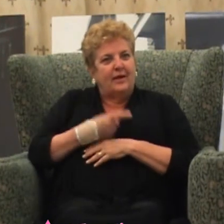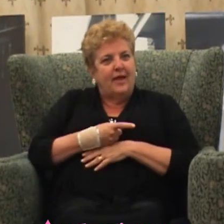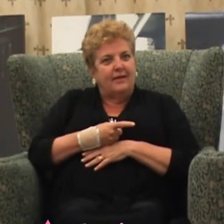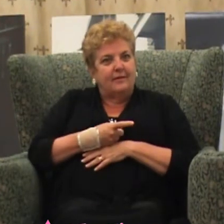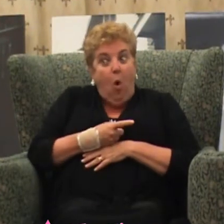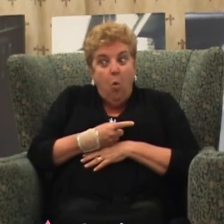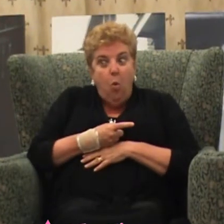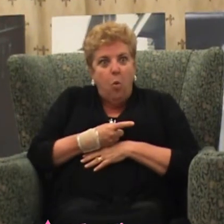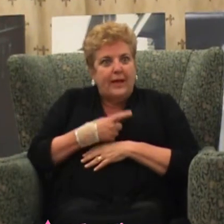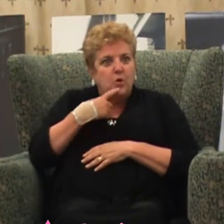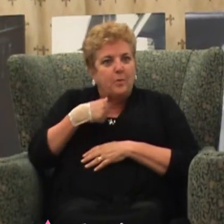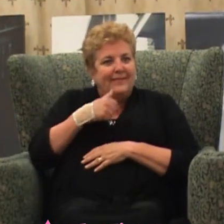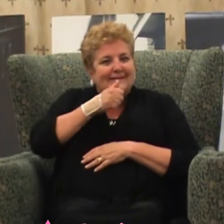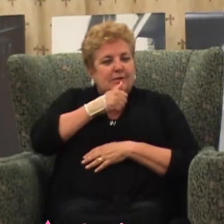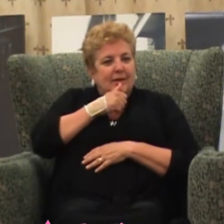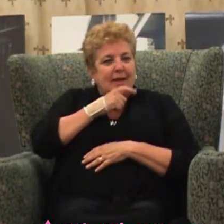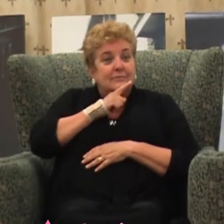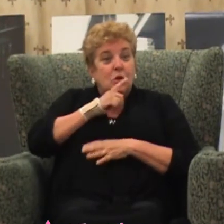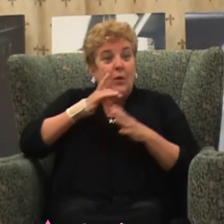I'm so excited. I'm looking for a sponsee, you know.